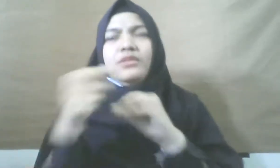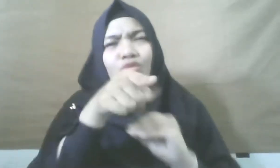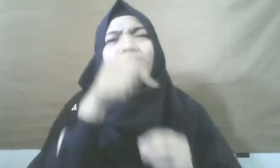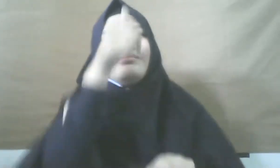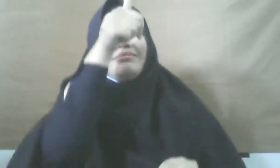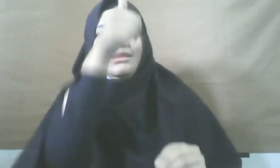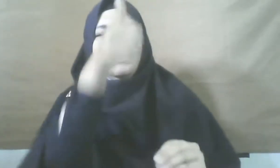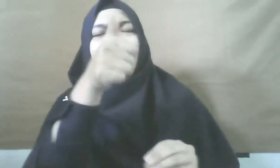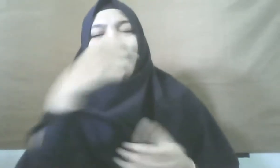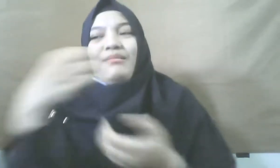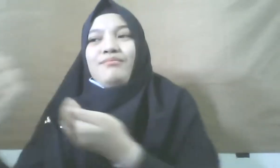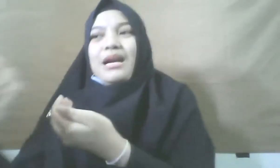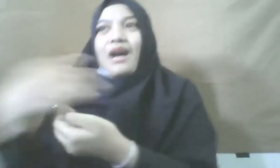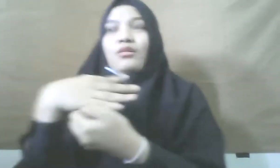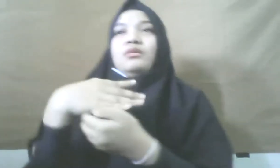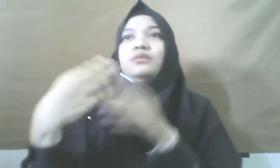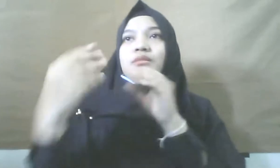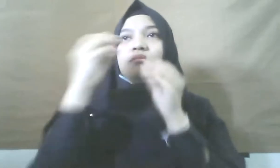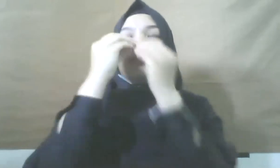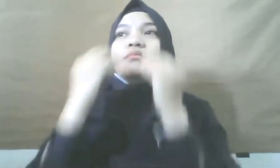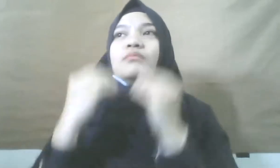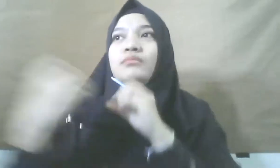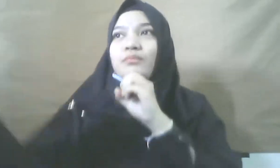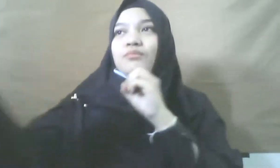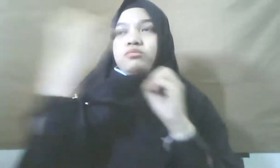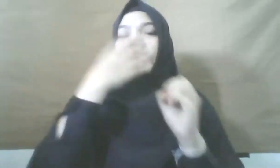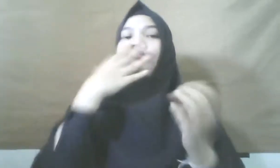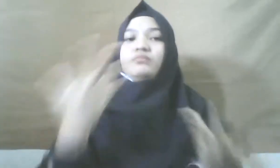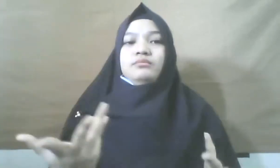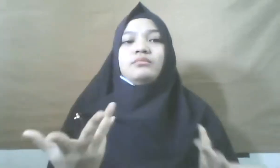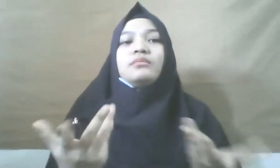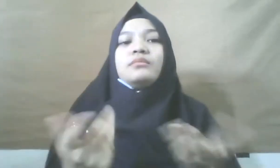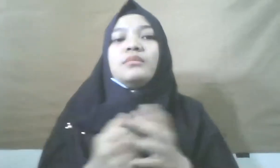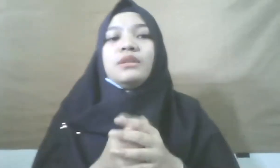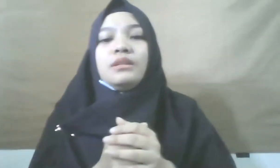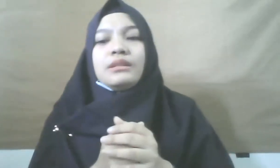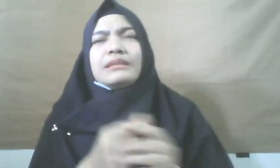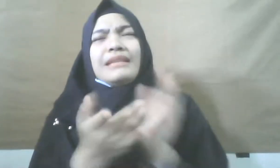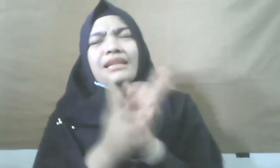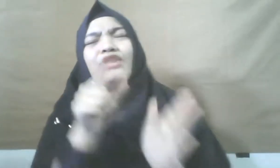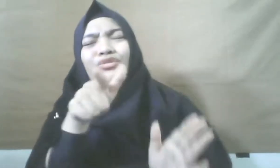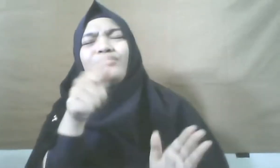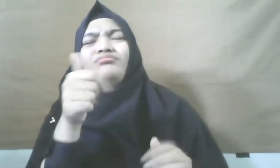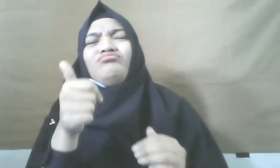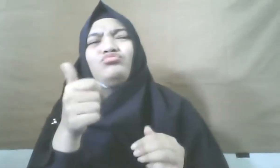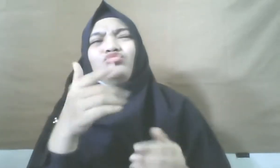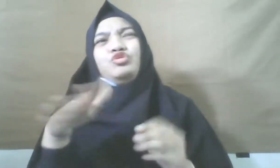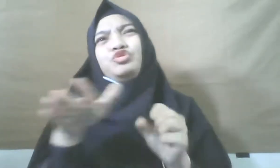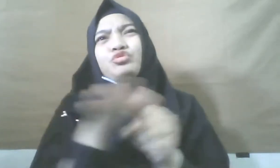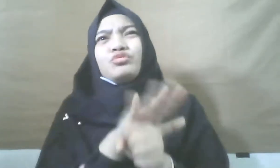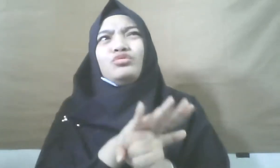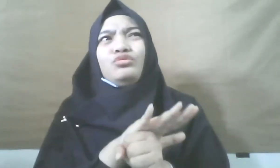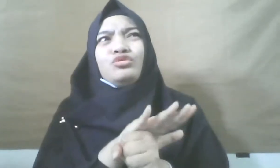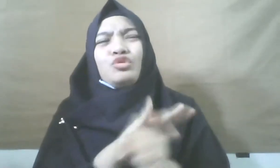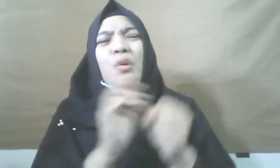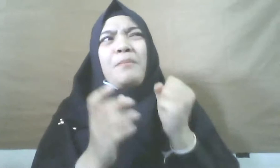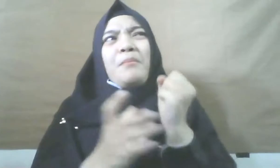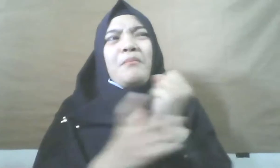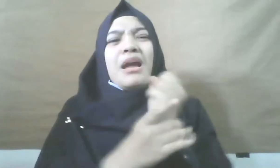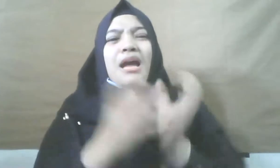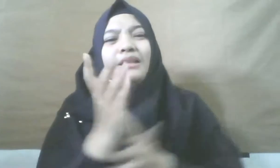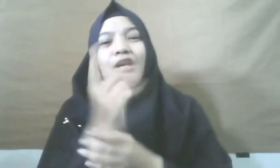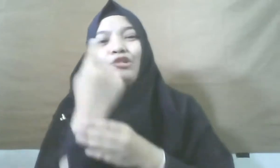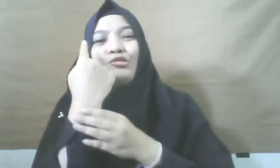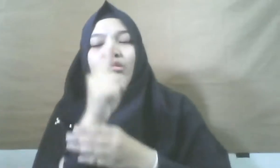by putting themselves at the very front line is incredibly risky. And I just saw earlier today, someone,